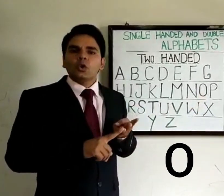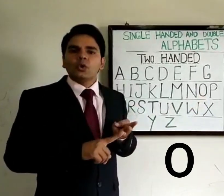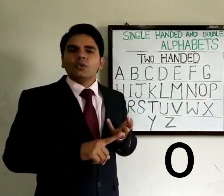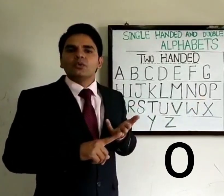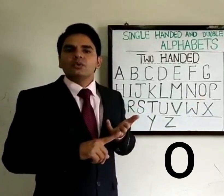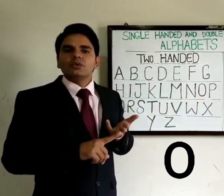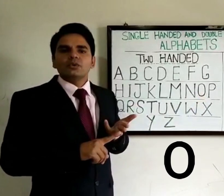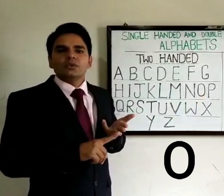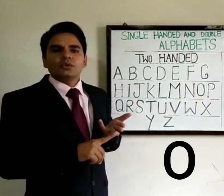O,